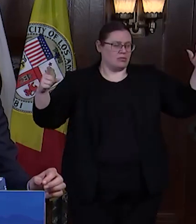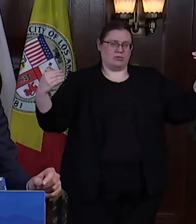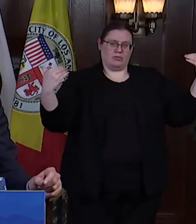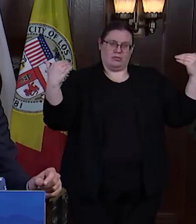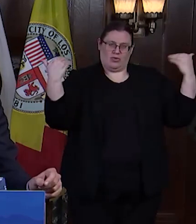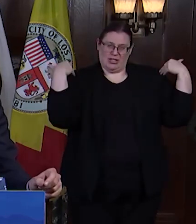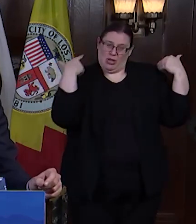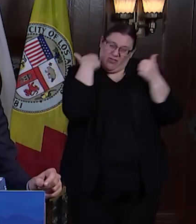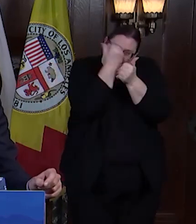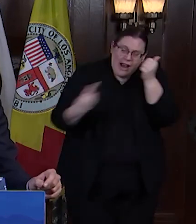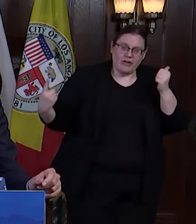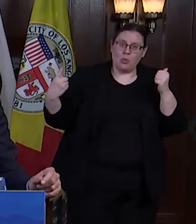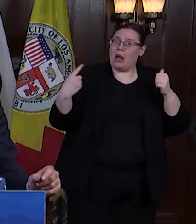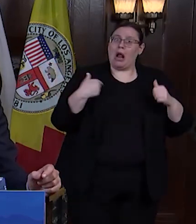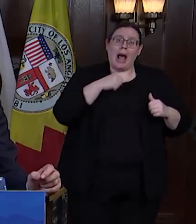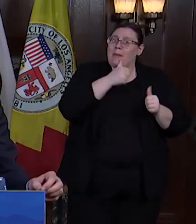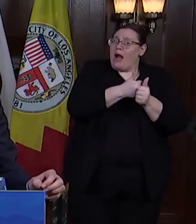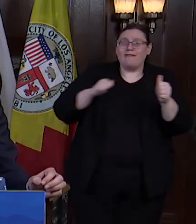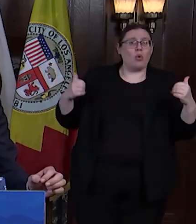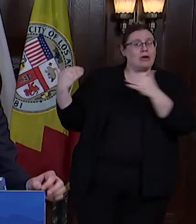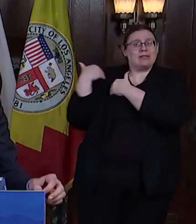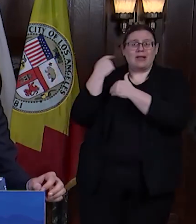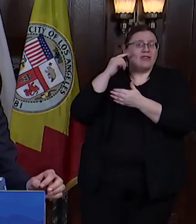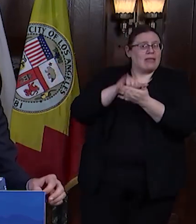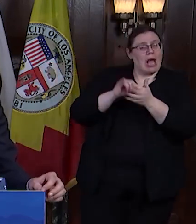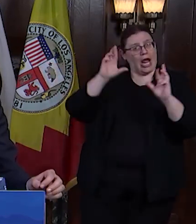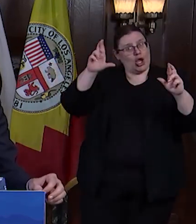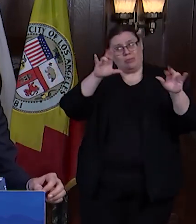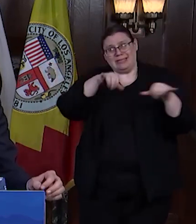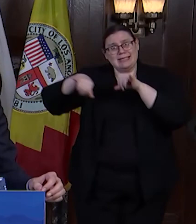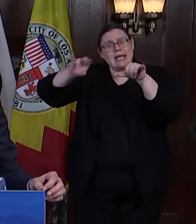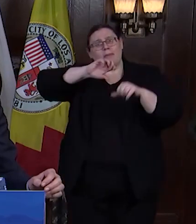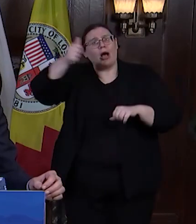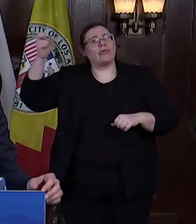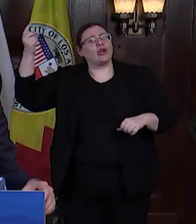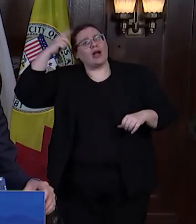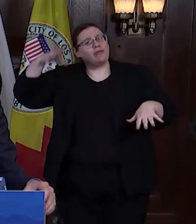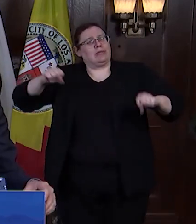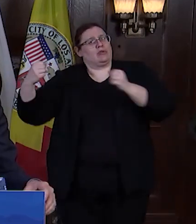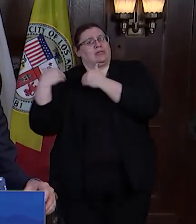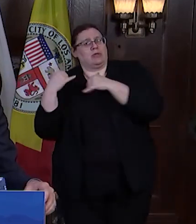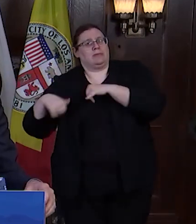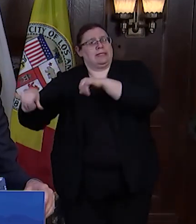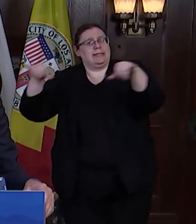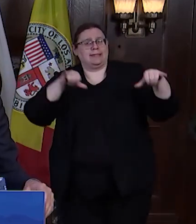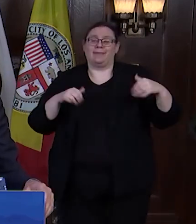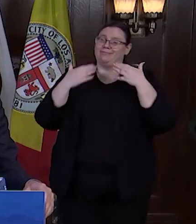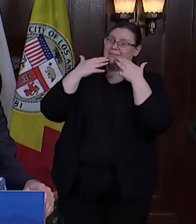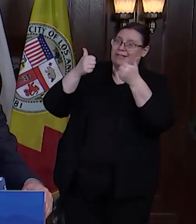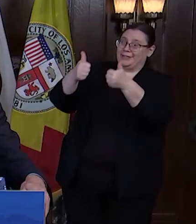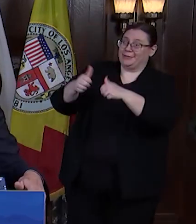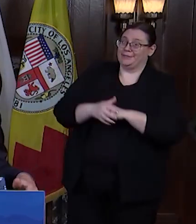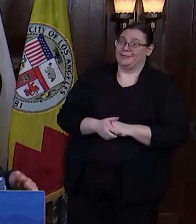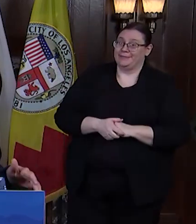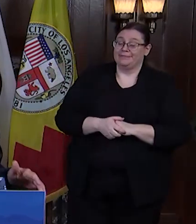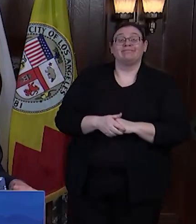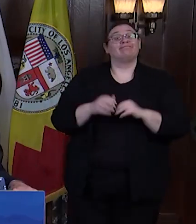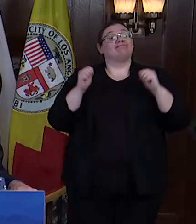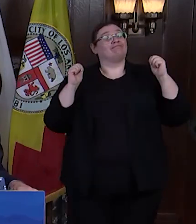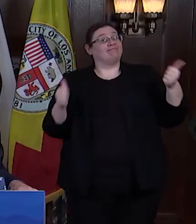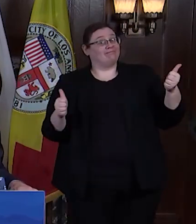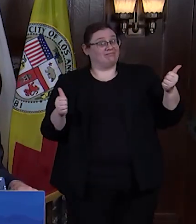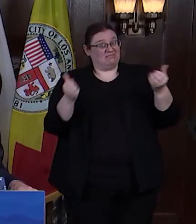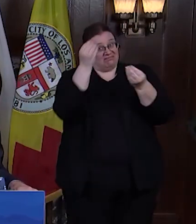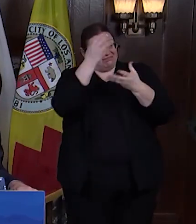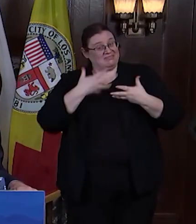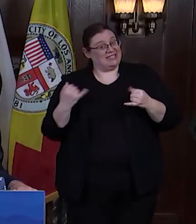I will never run away from that responsibility. I would hope no other level of government would either. Thanks, Tom. All right, I'm informed